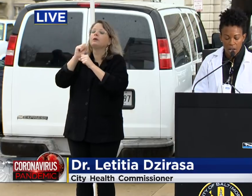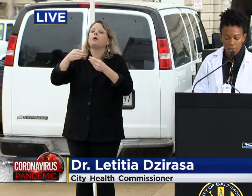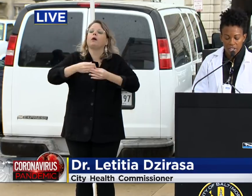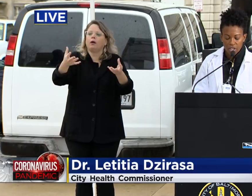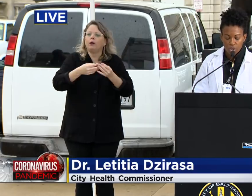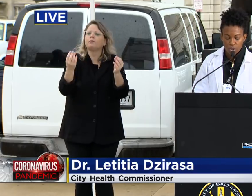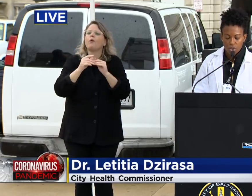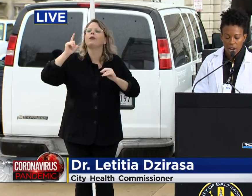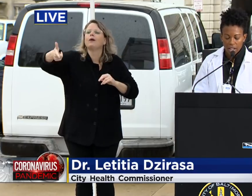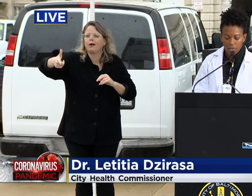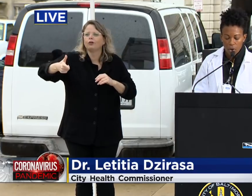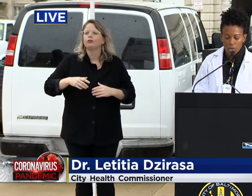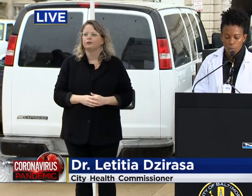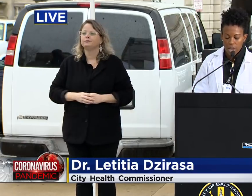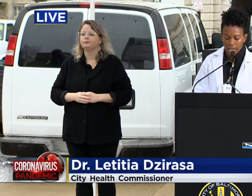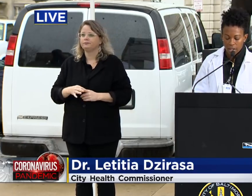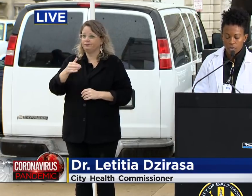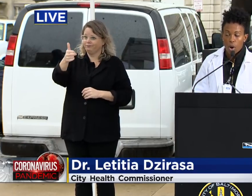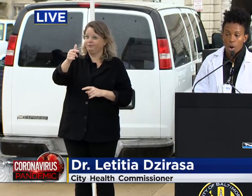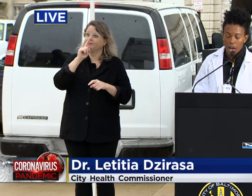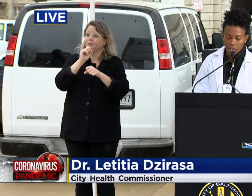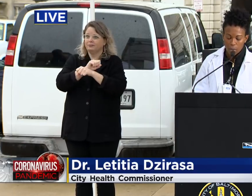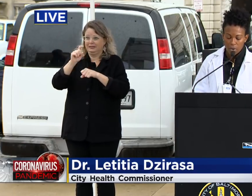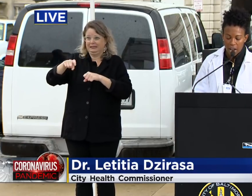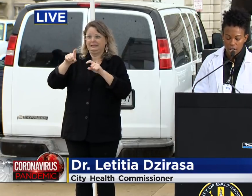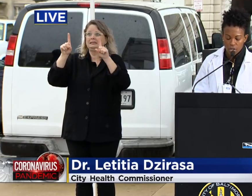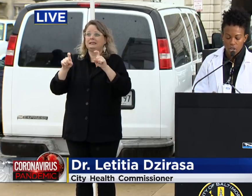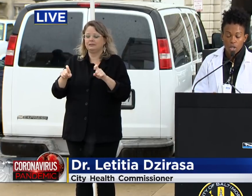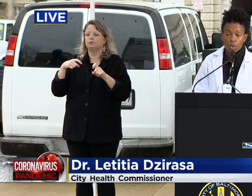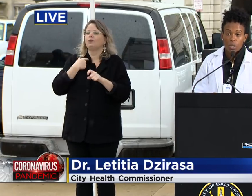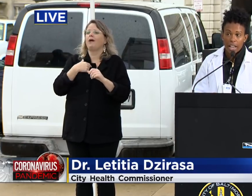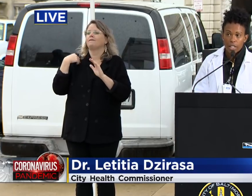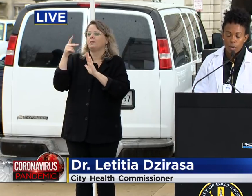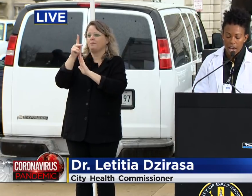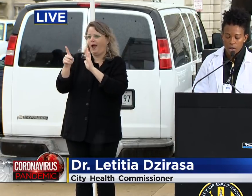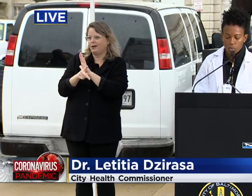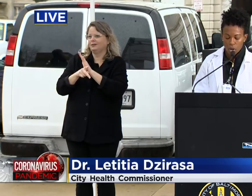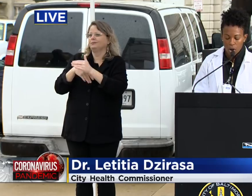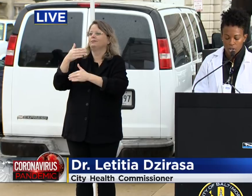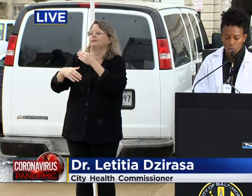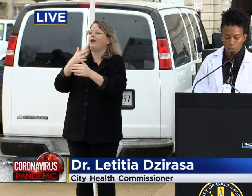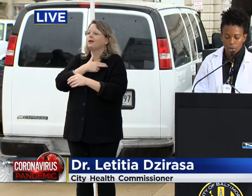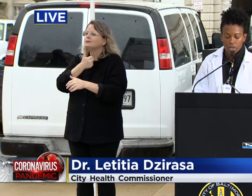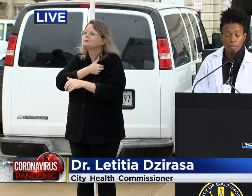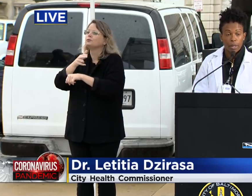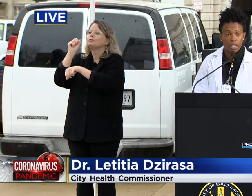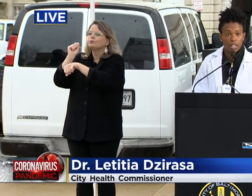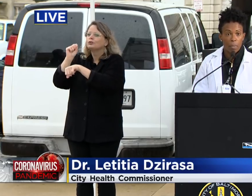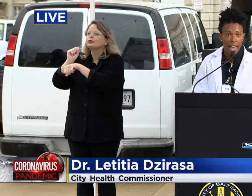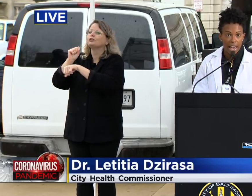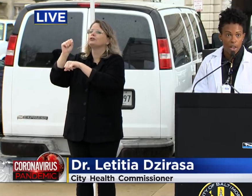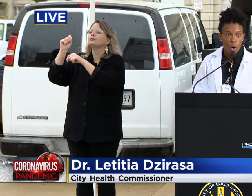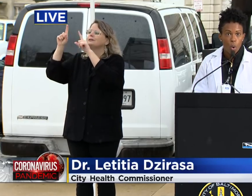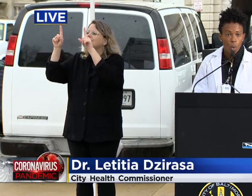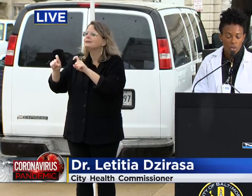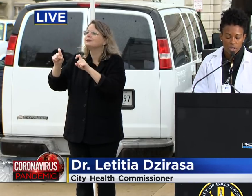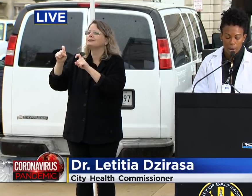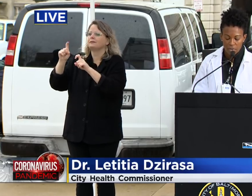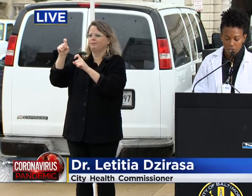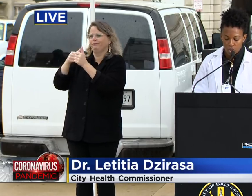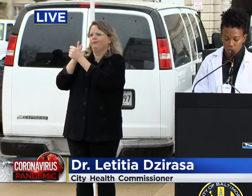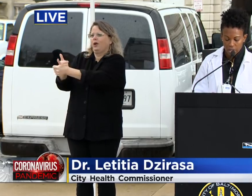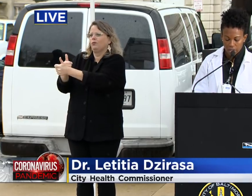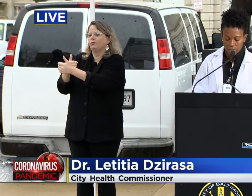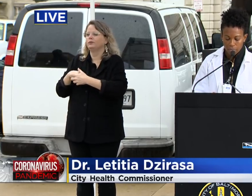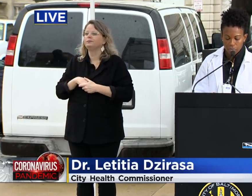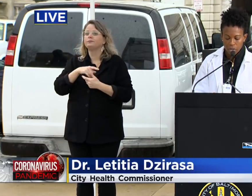Department of Health has issued a directive over the weekend for all healthcare providers to test without regard to a person's ability to pay or their type